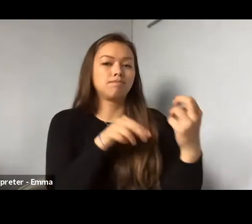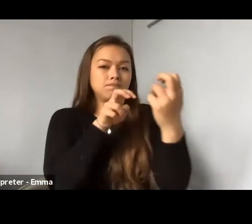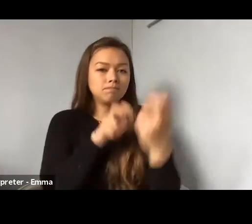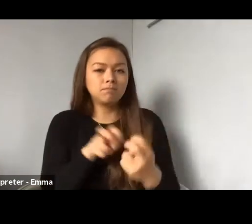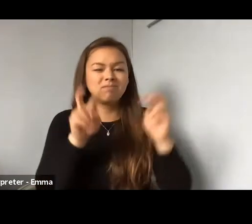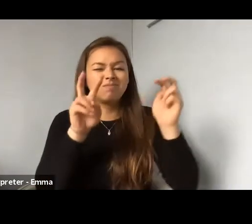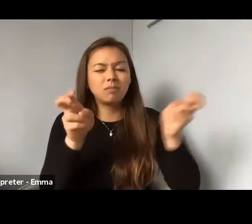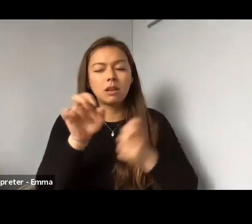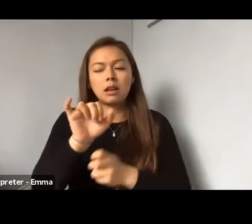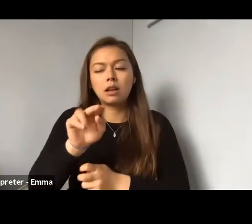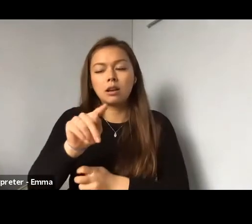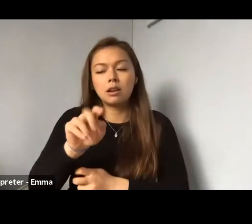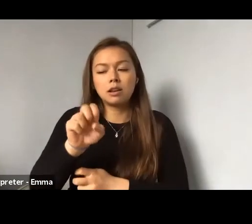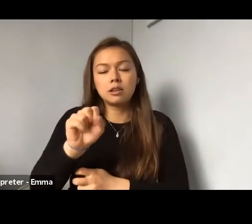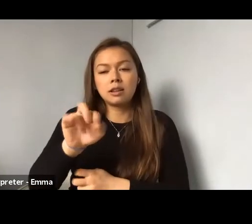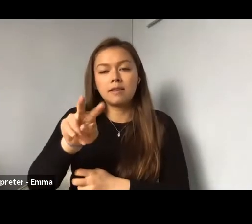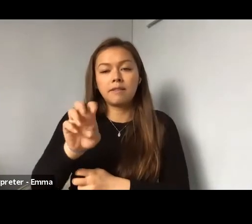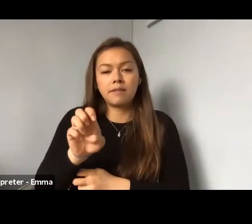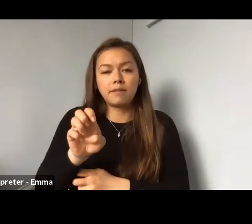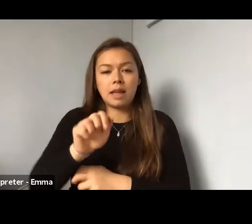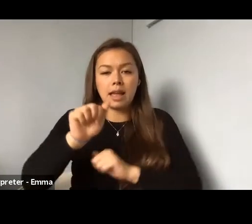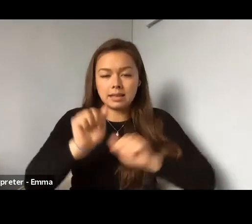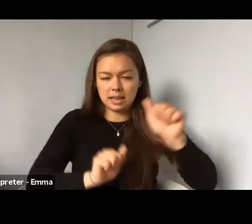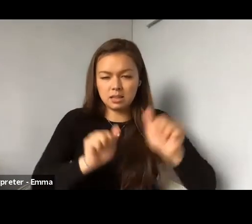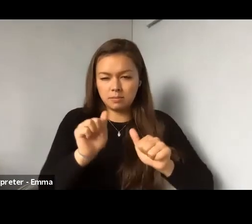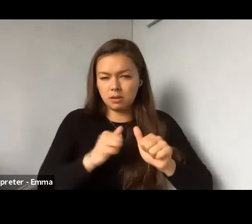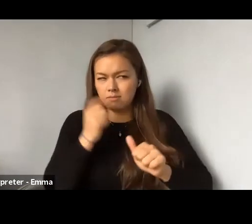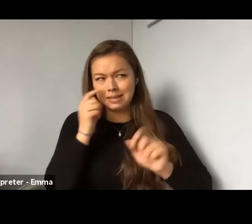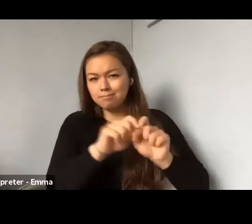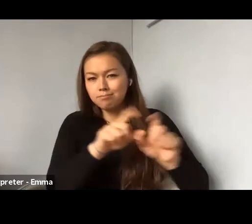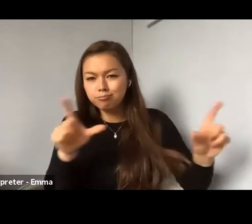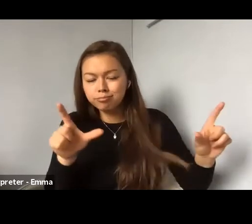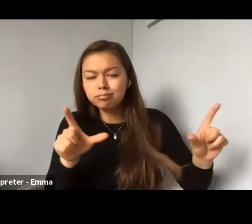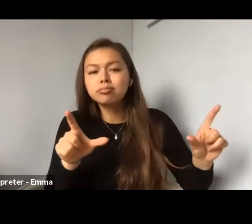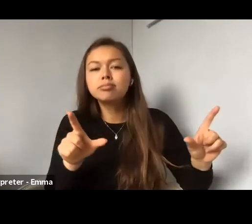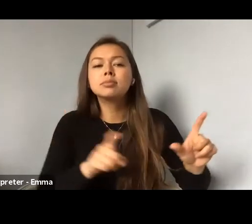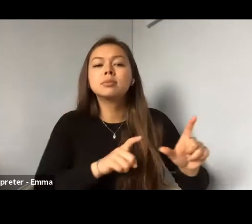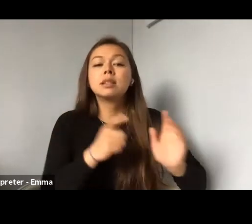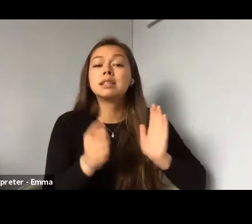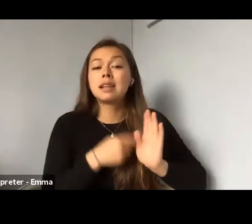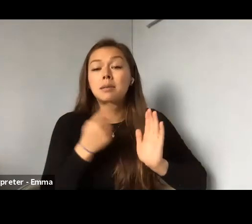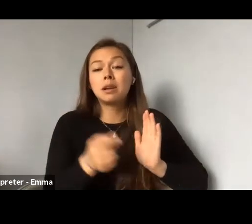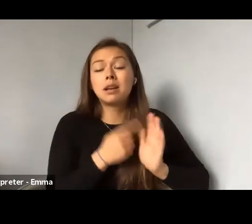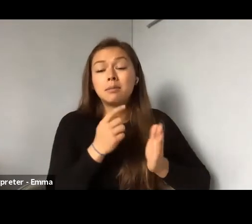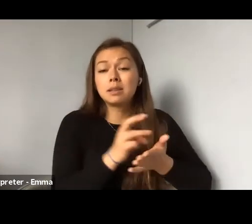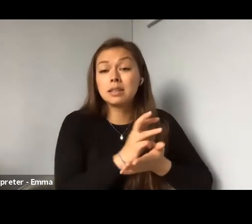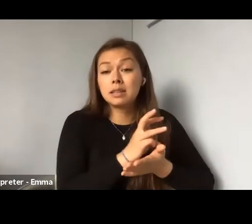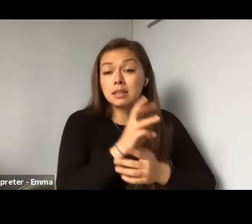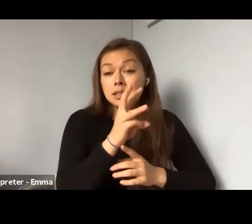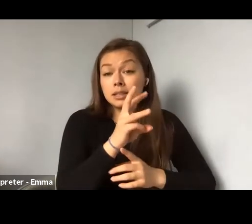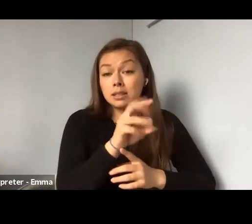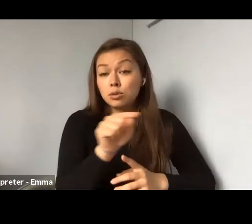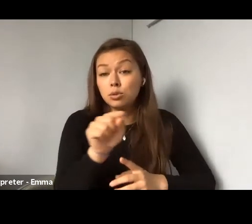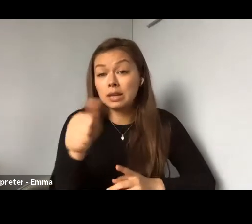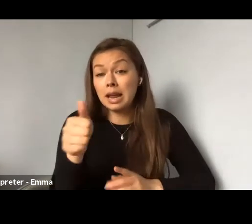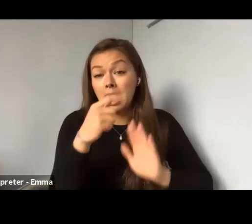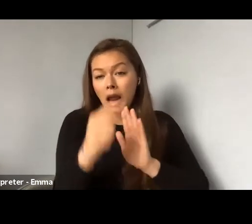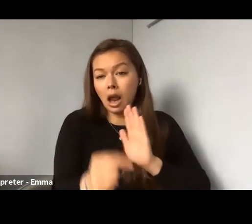assessment. So as you can see on this slide here, the assessments can take 6 to 10 clinical hours. It is